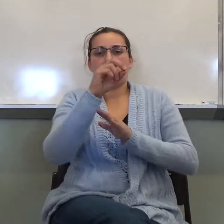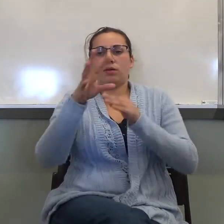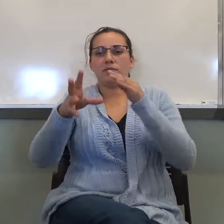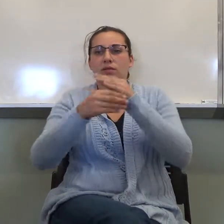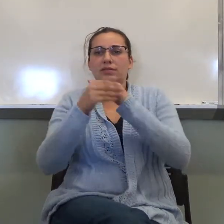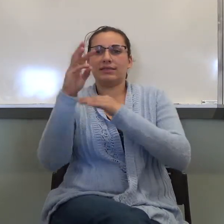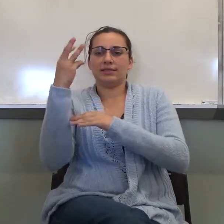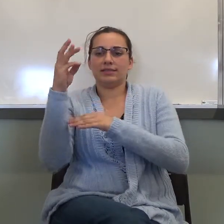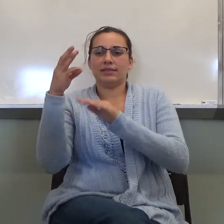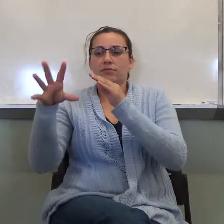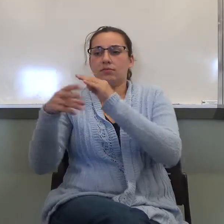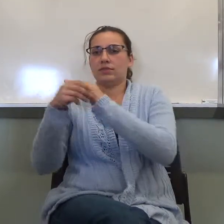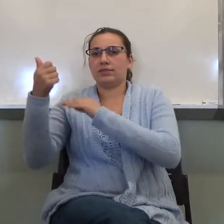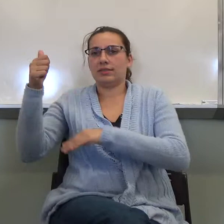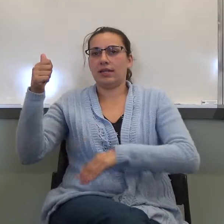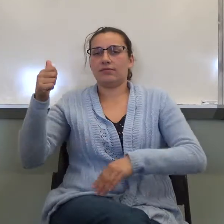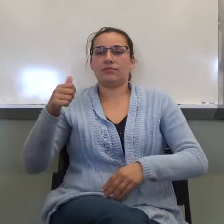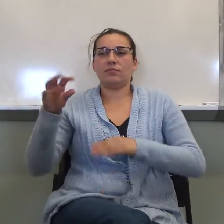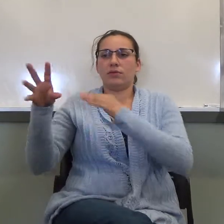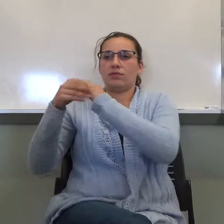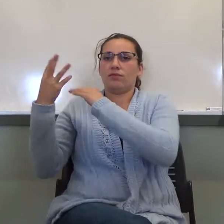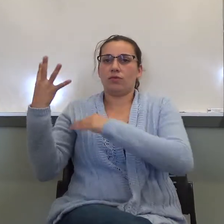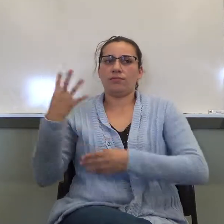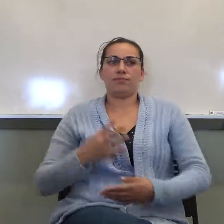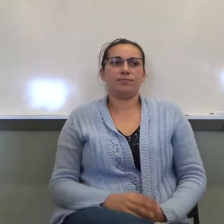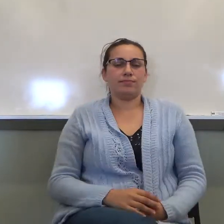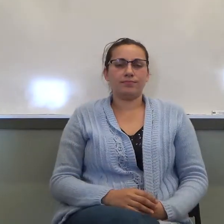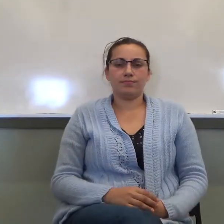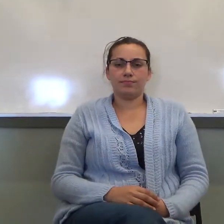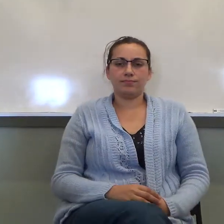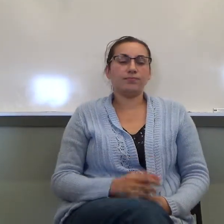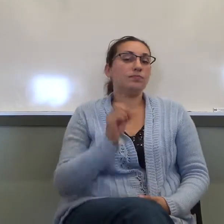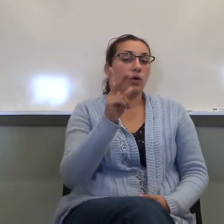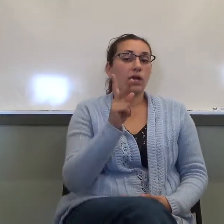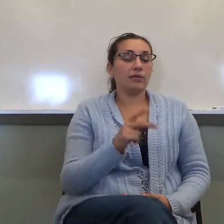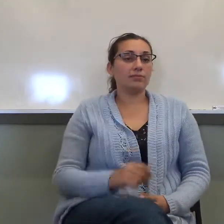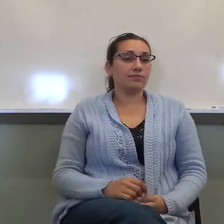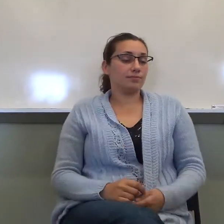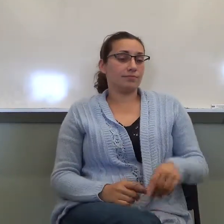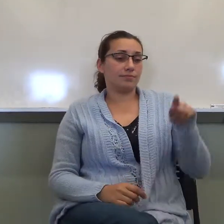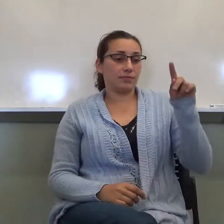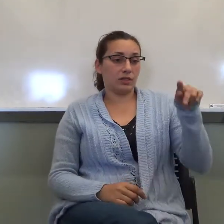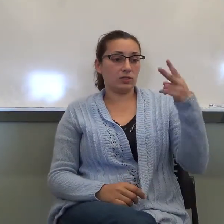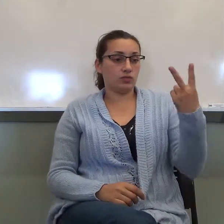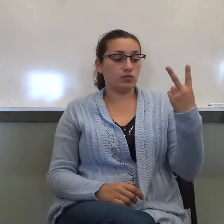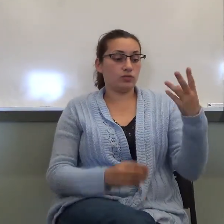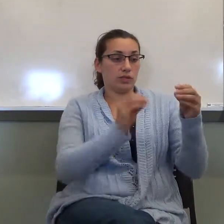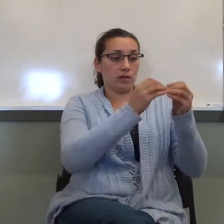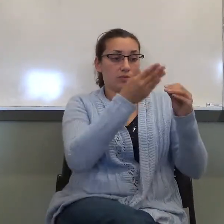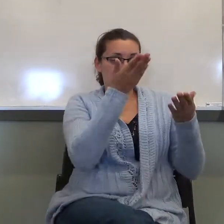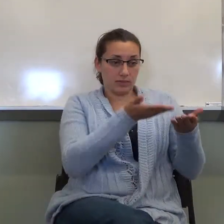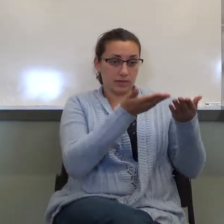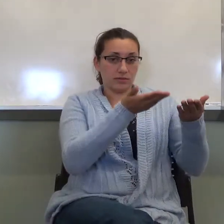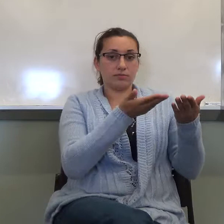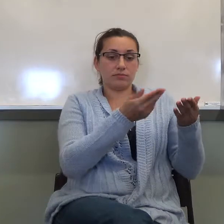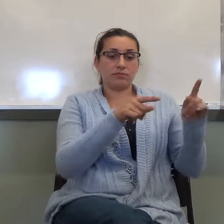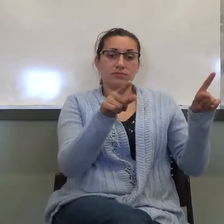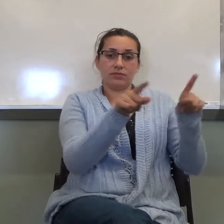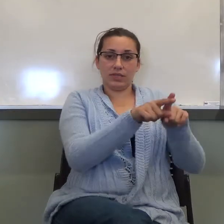plus a 10. Okay, these two together, same sign, add the two absolute values,